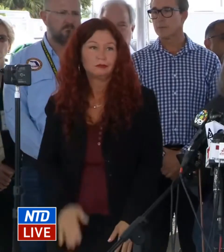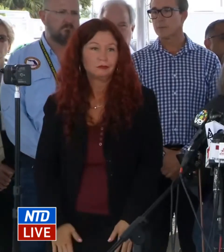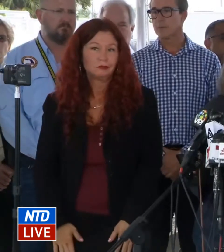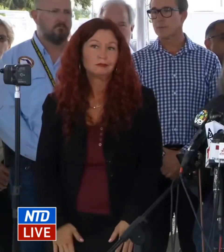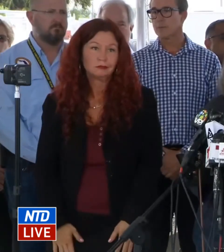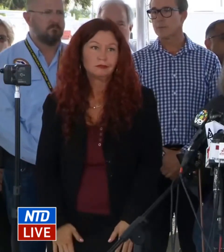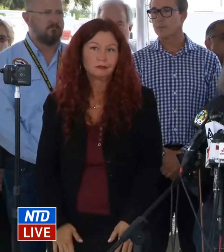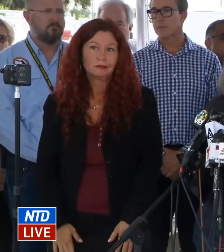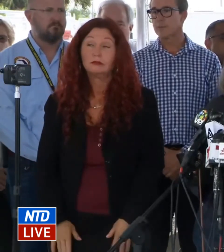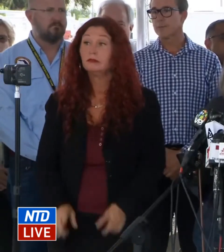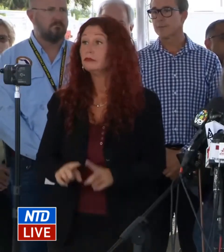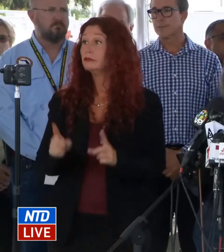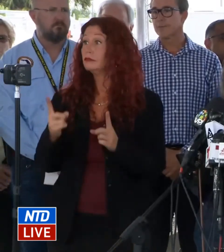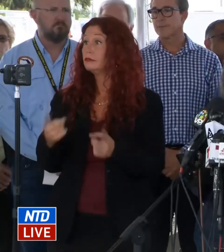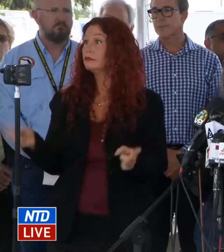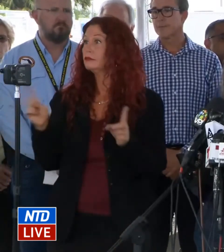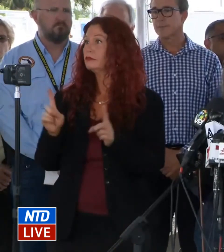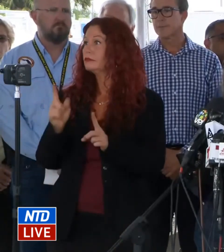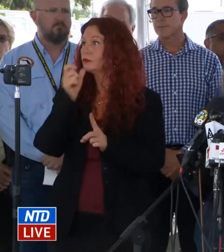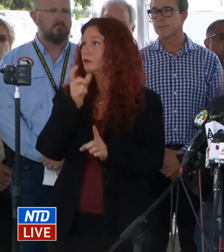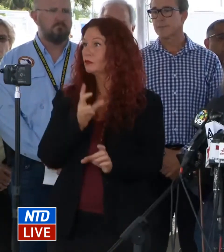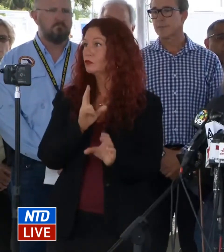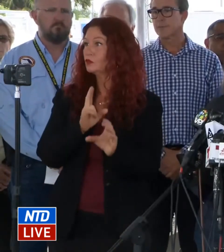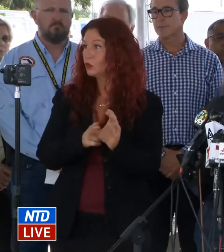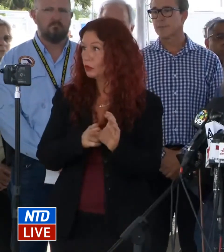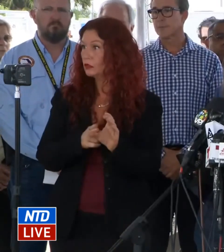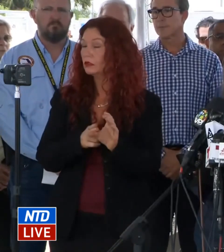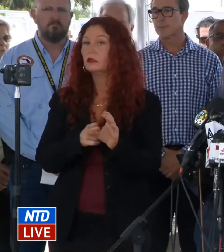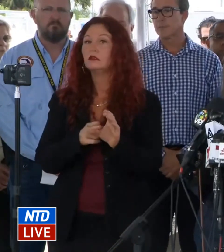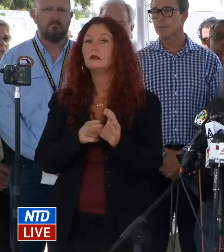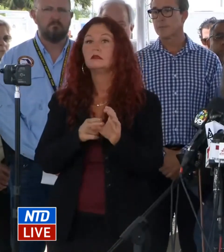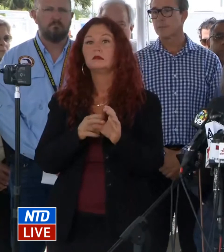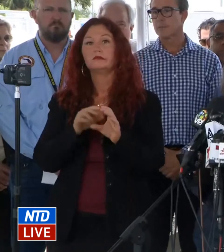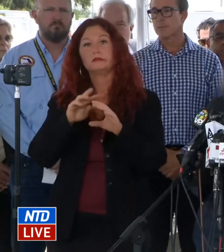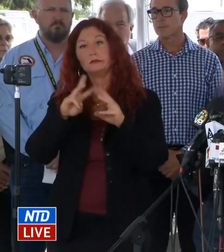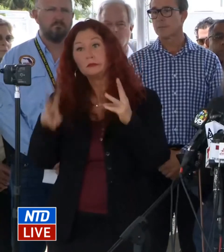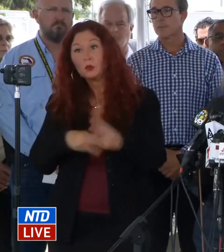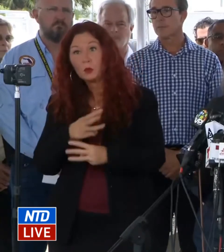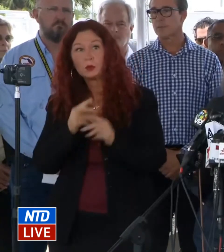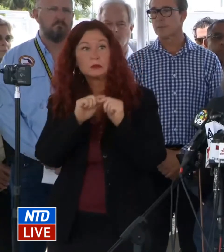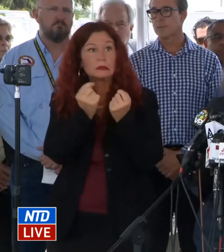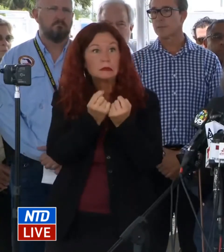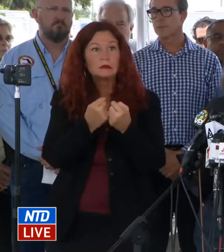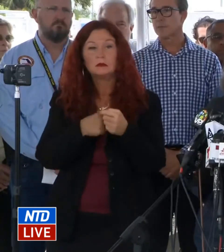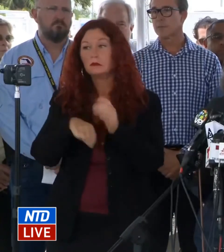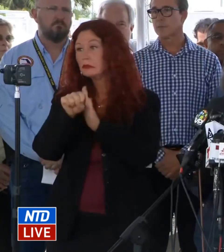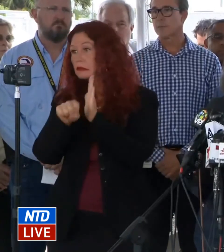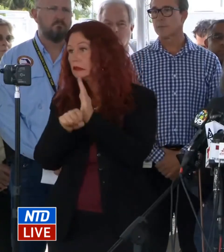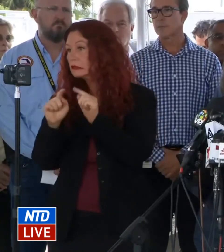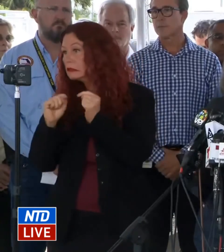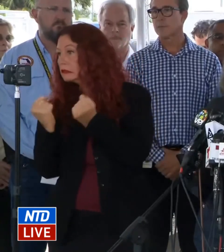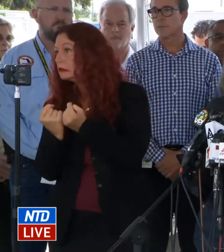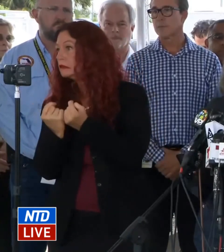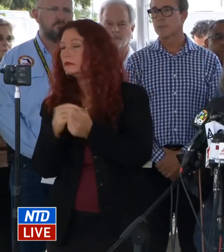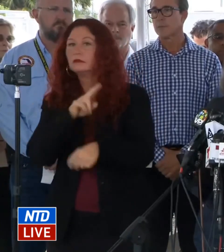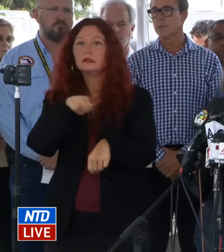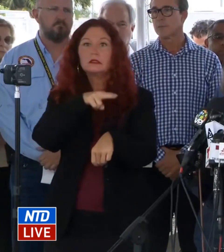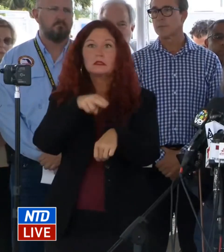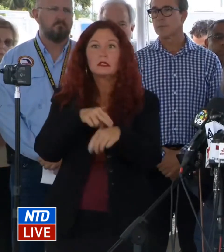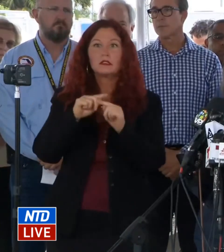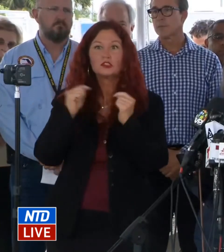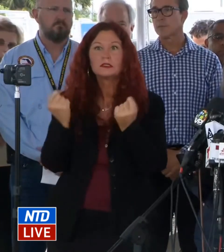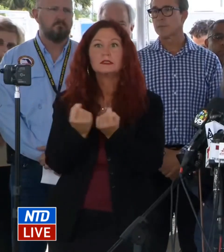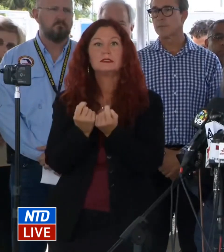grateful for everyone who has joined us in this effort. Global teams, state teams, and national teams on